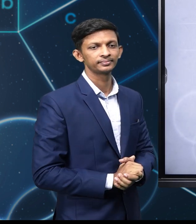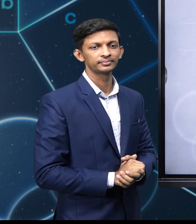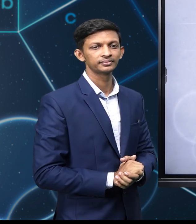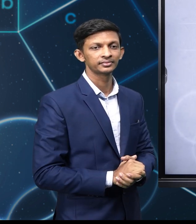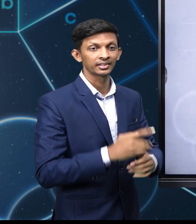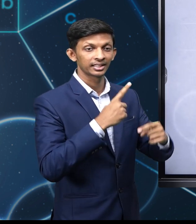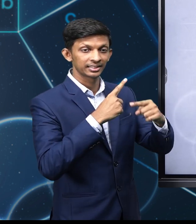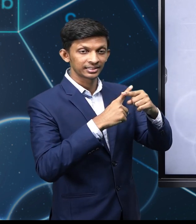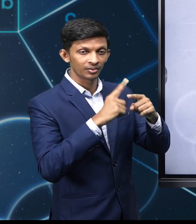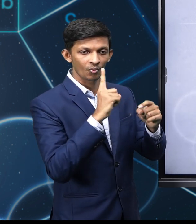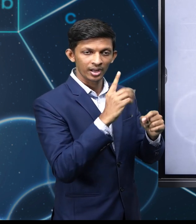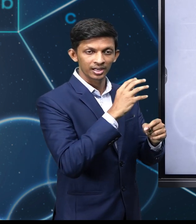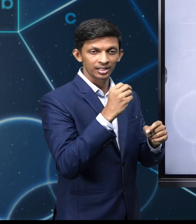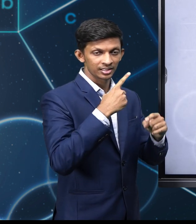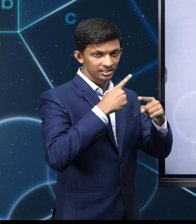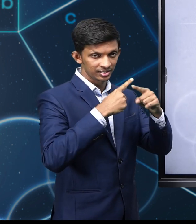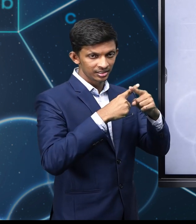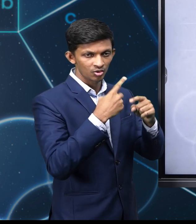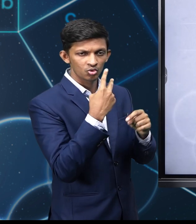x1 y1 is equal to x2 y2